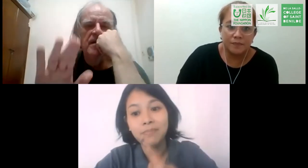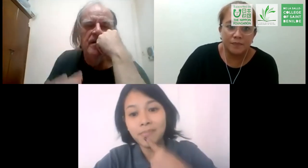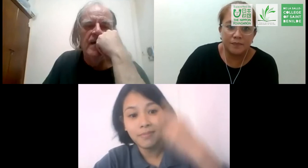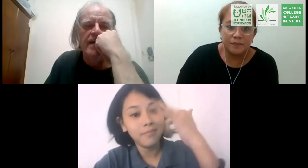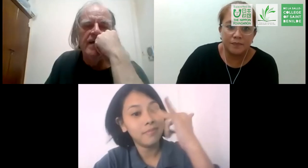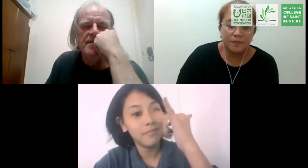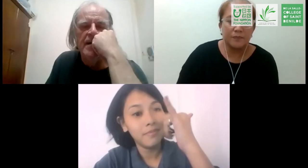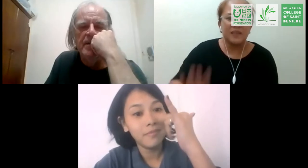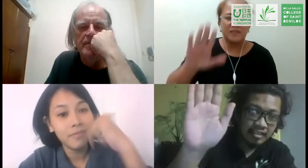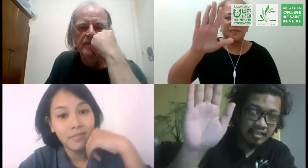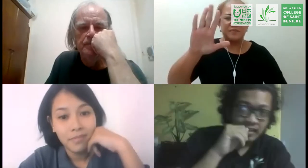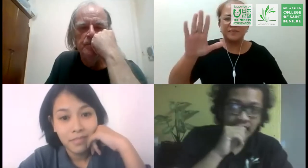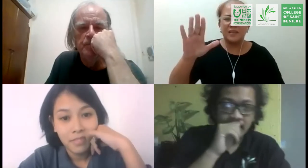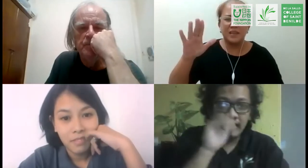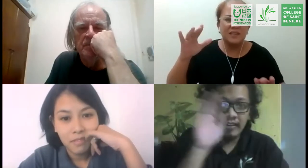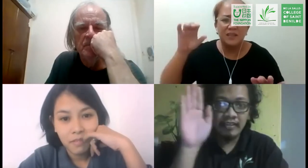yes, I think Nat has a comment,